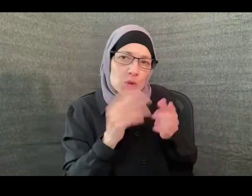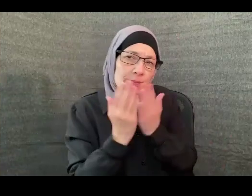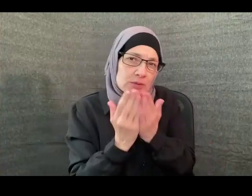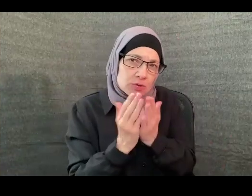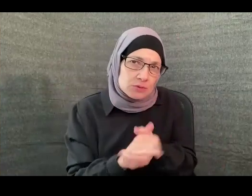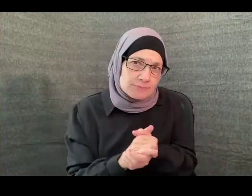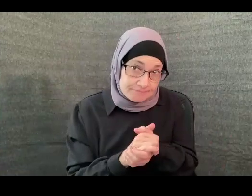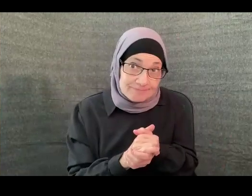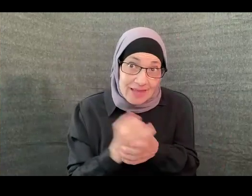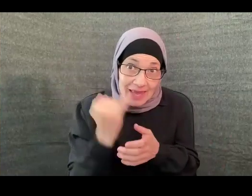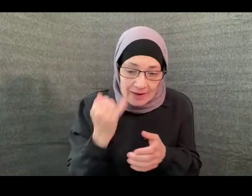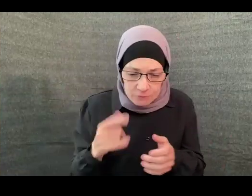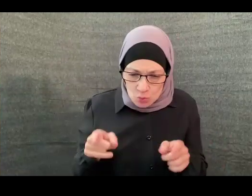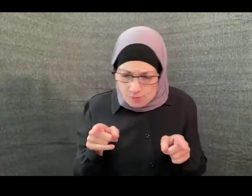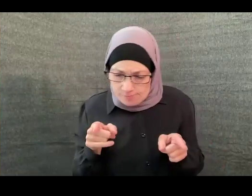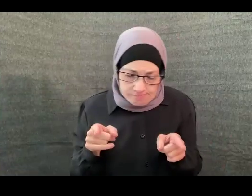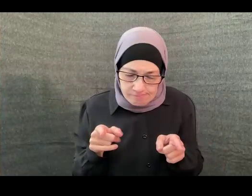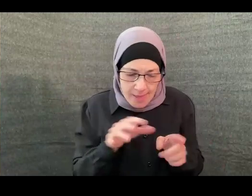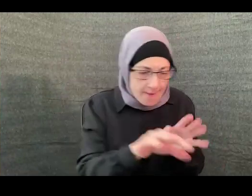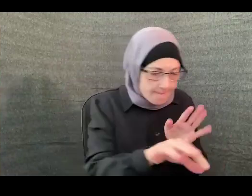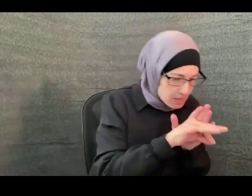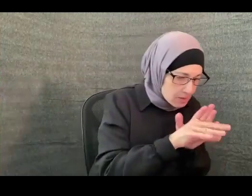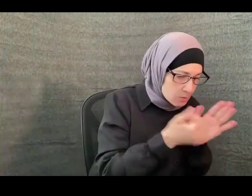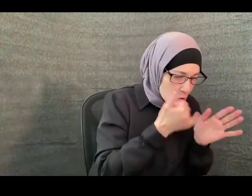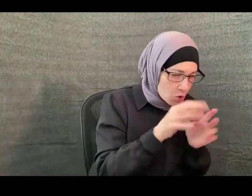When you ask Allah for something,